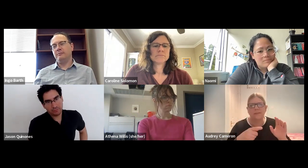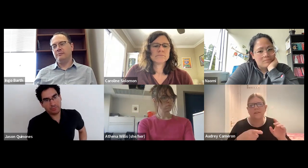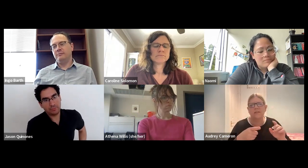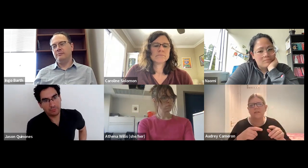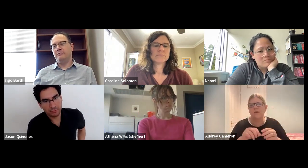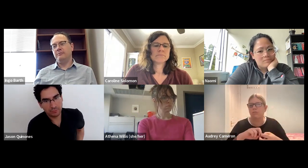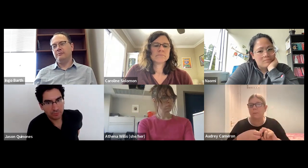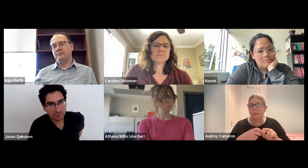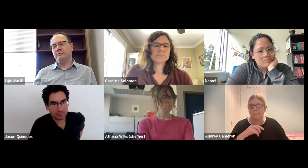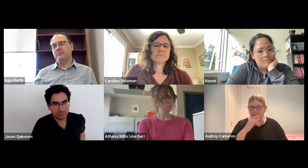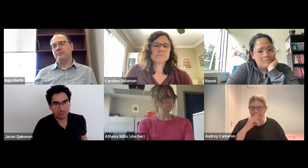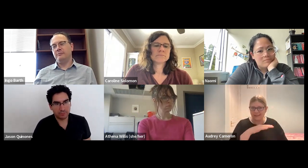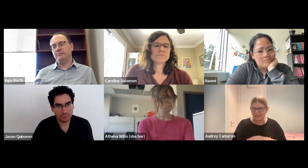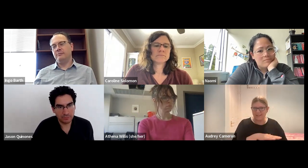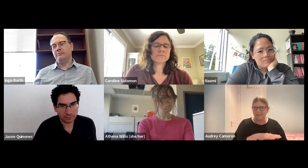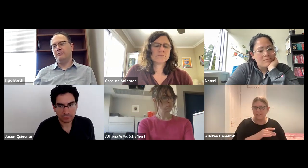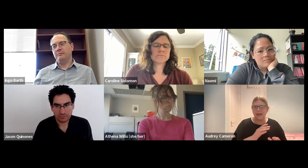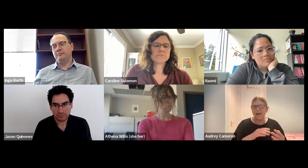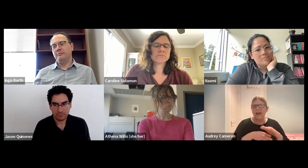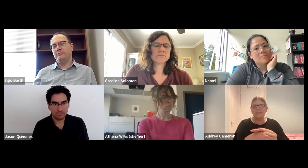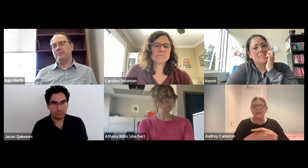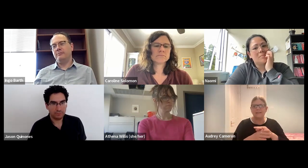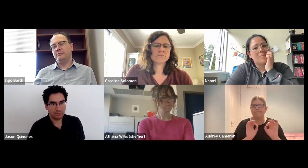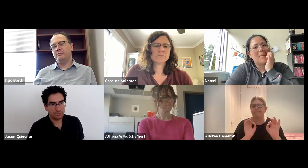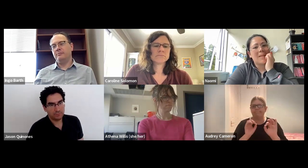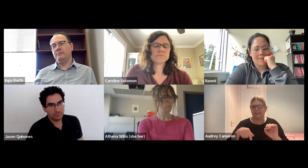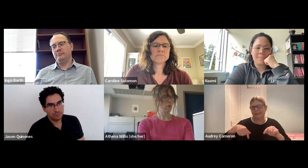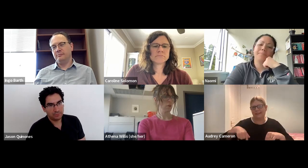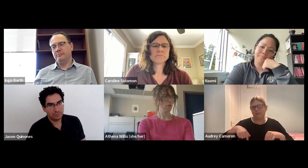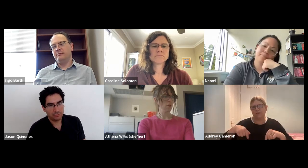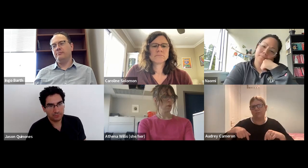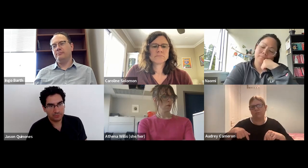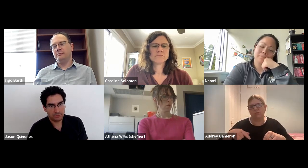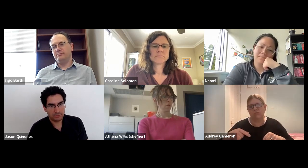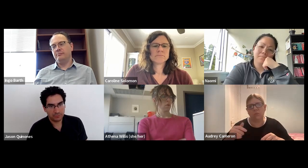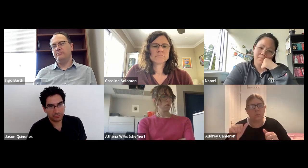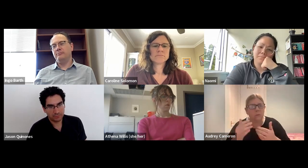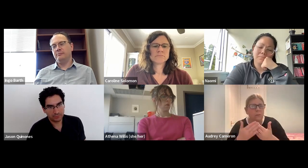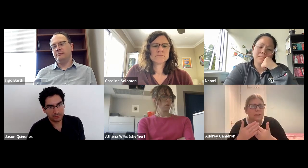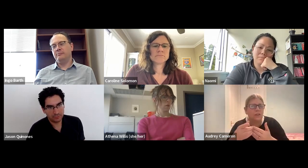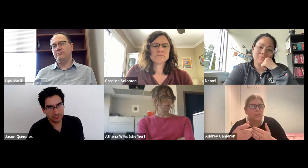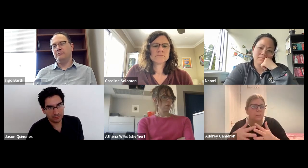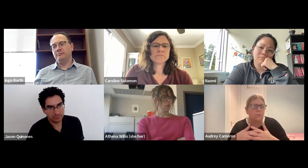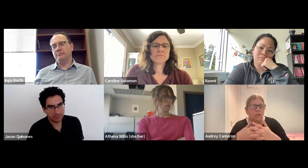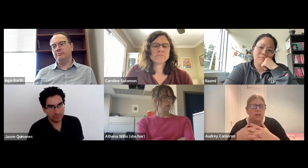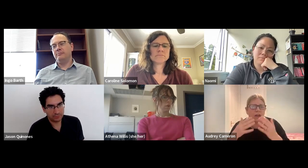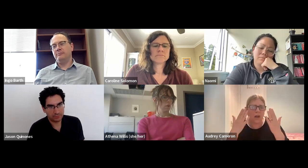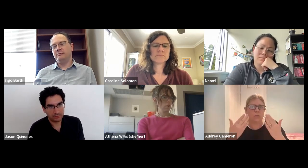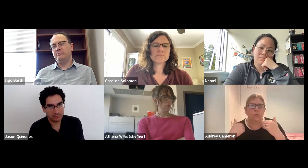clear comprehension as people are reading. And the problem really starts from children at a young age not having access to these topics. And so